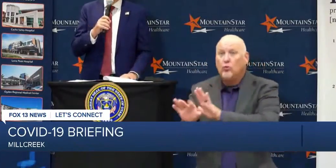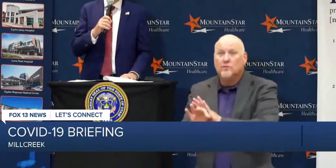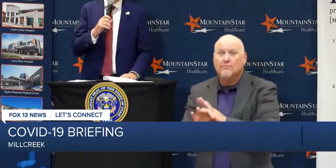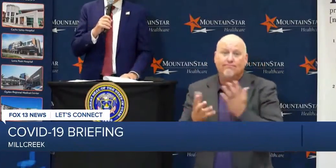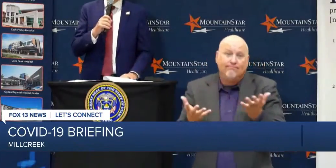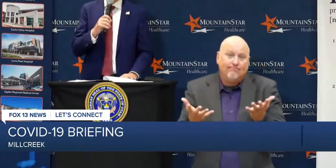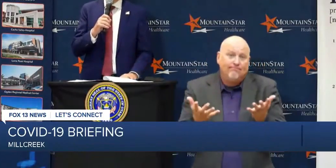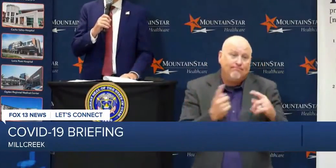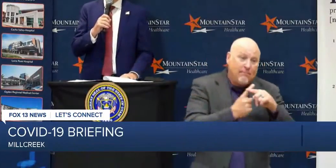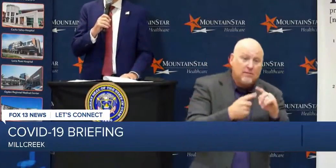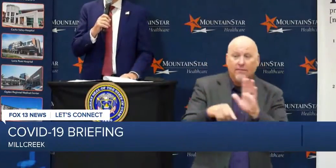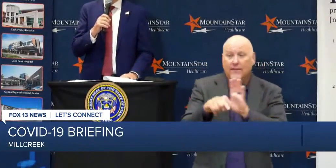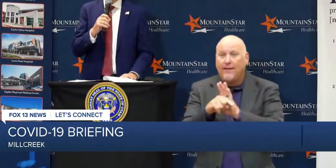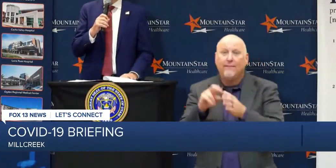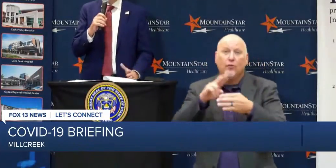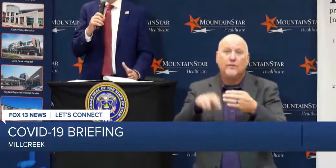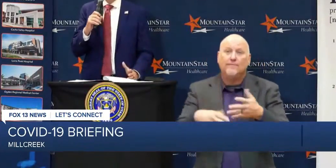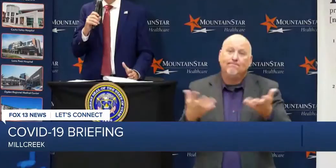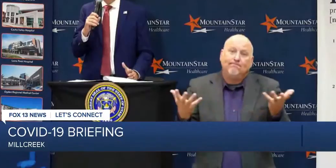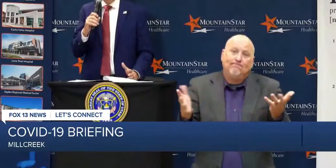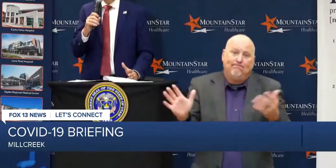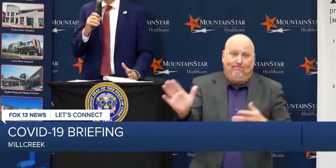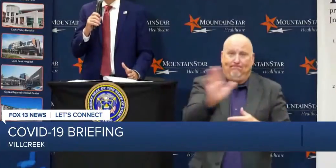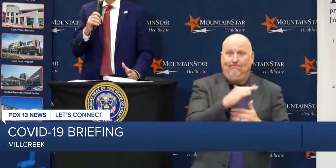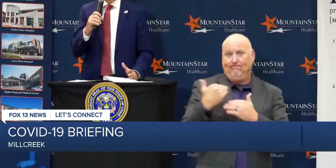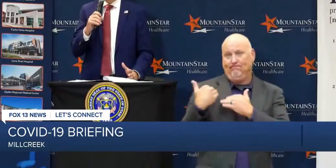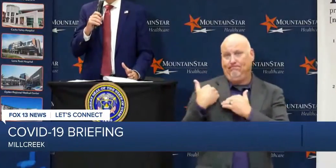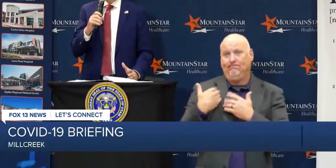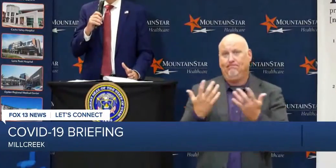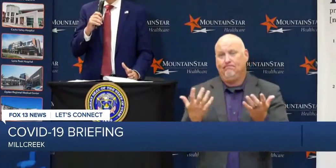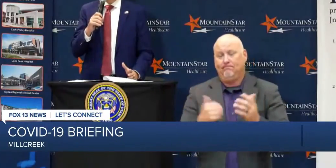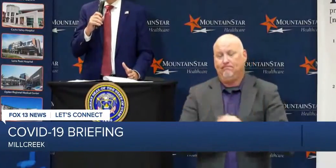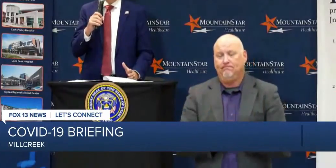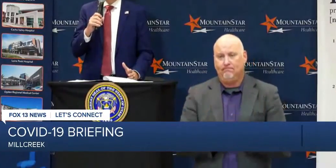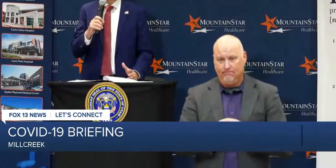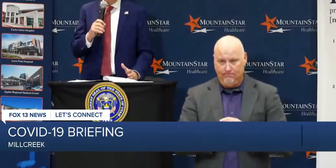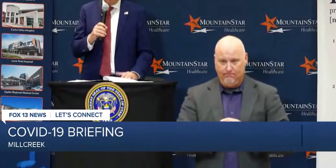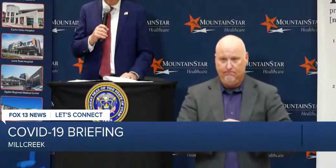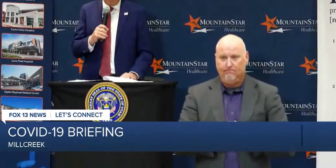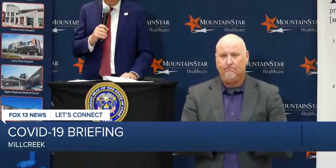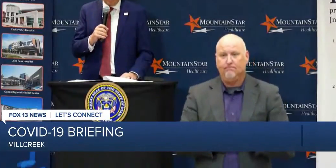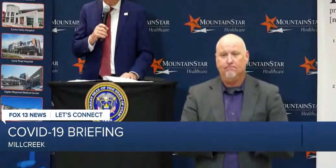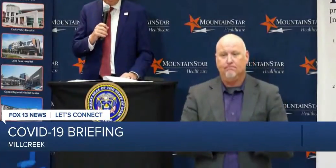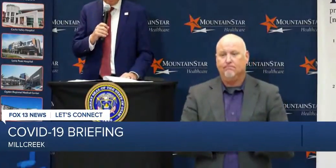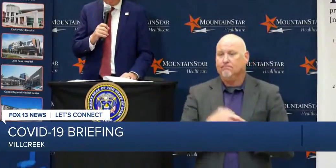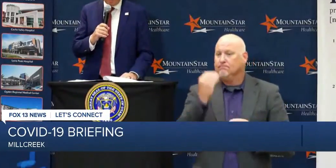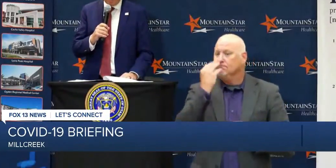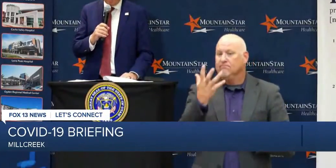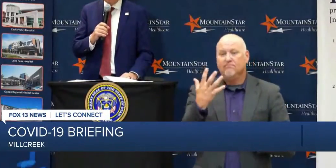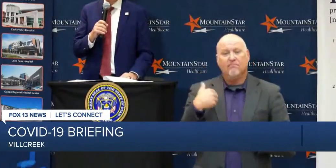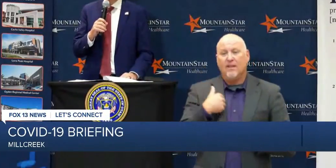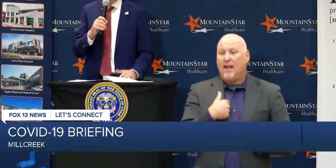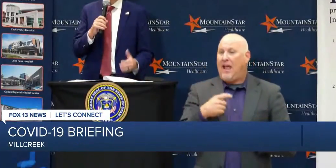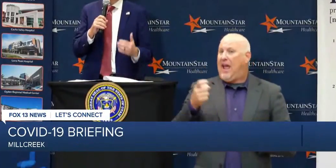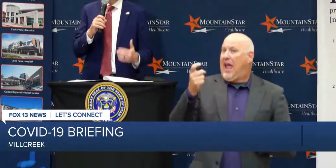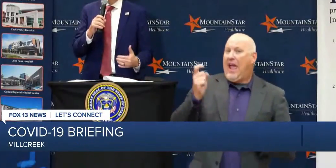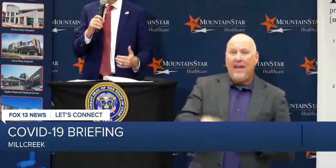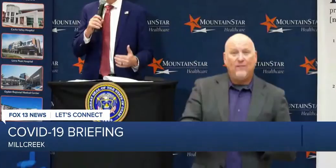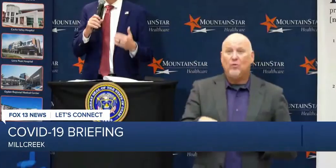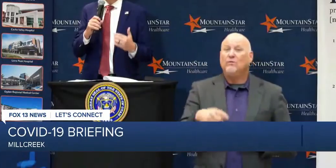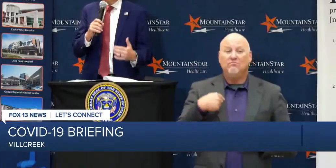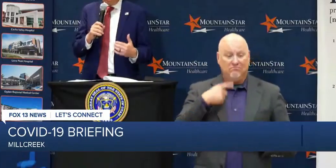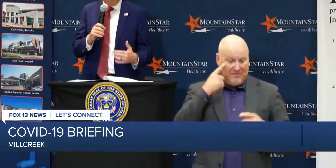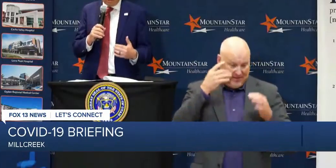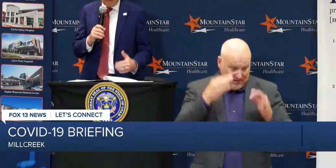those are the consequences that may happen. And we have to be willing willing to live with those consequences. And so